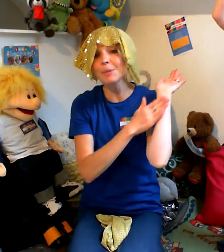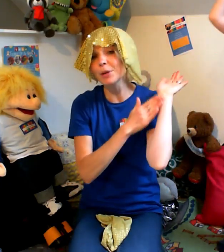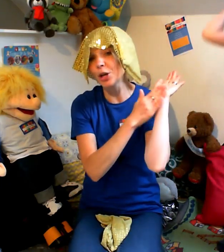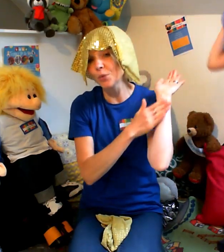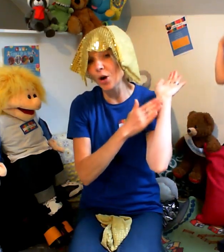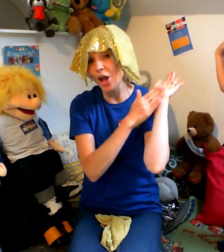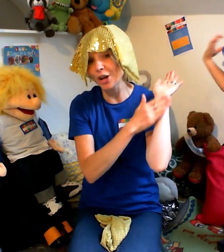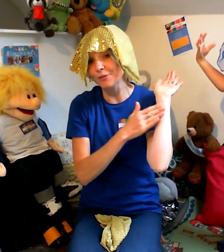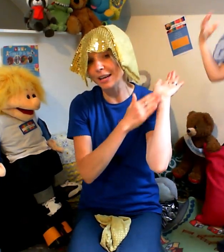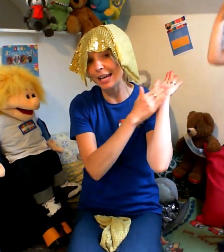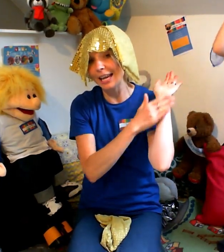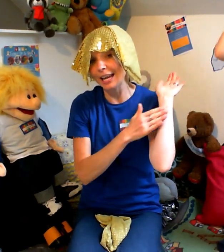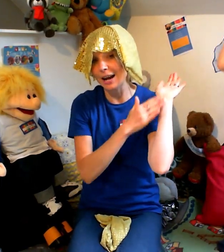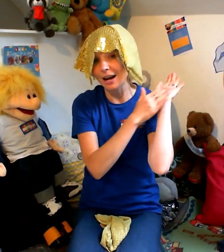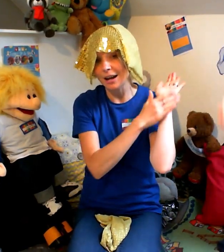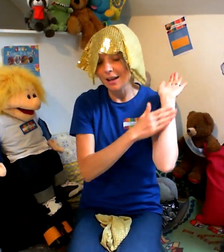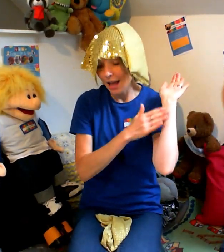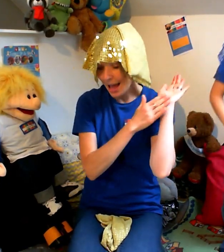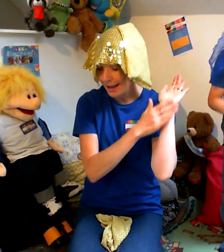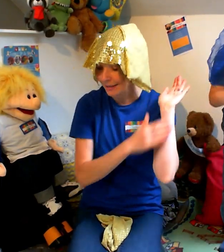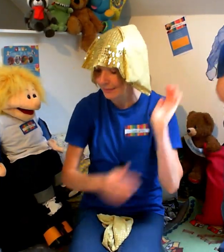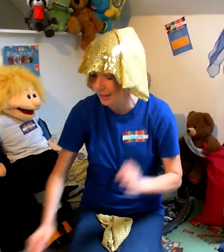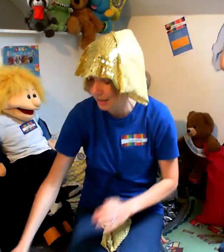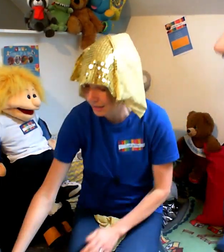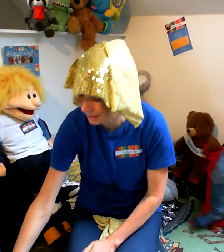blue one over here. Excellent. No, I don't